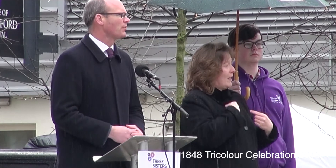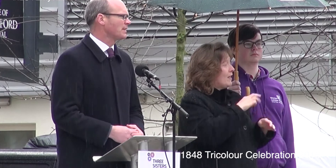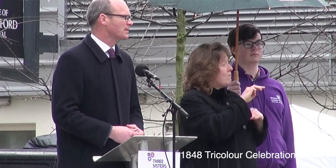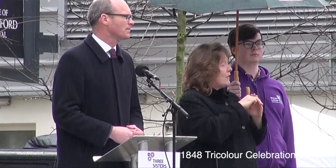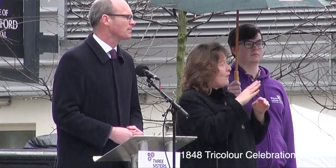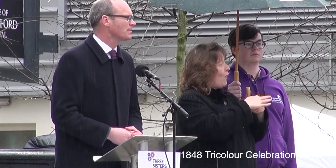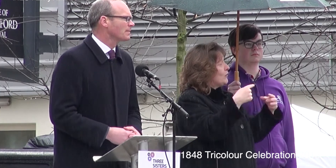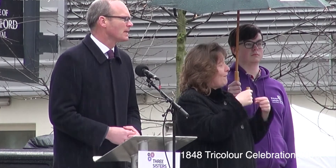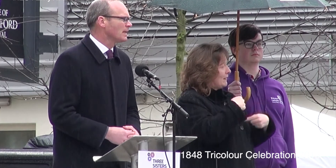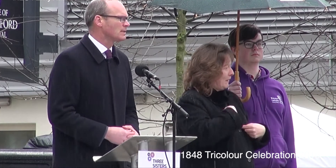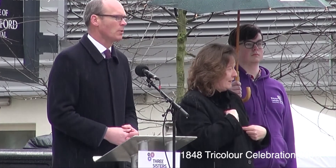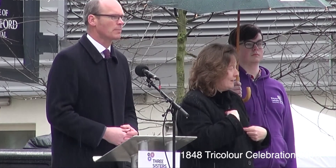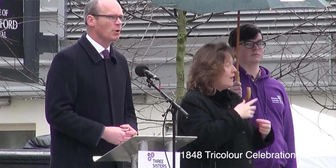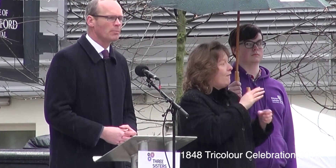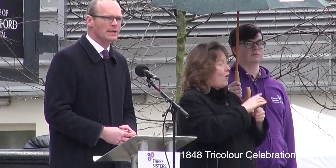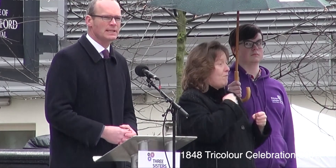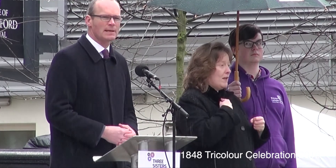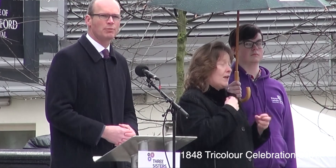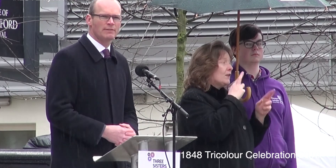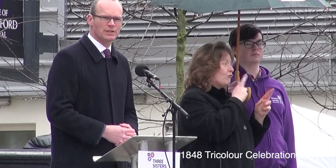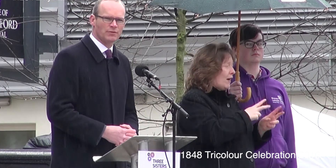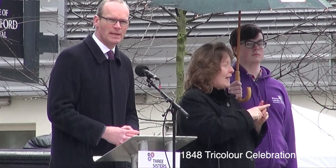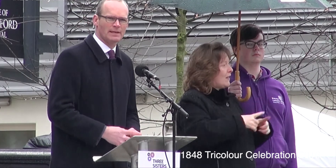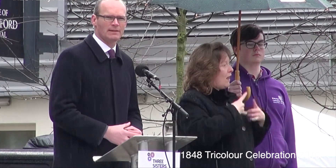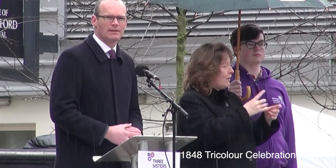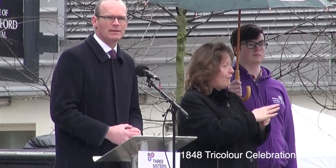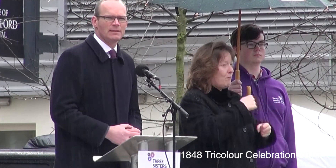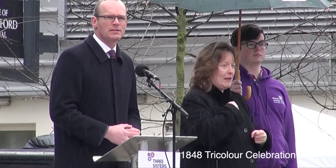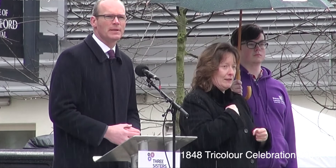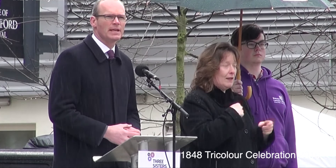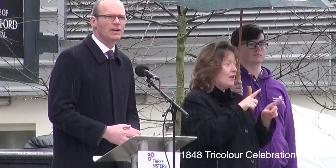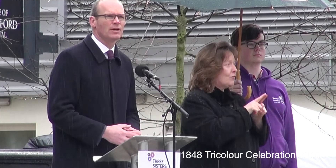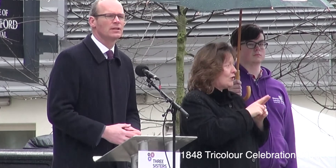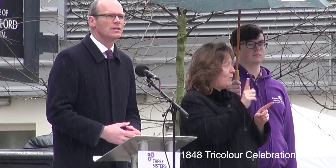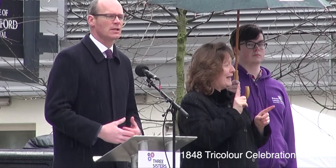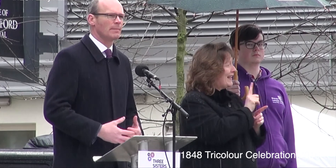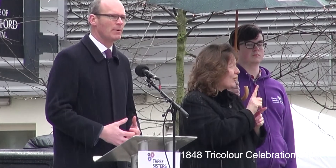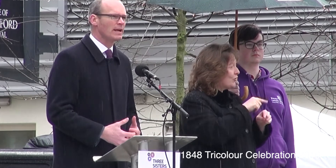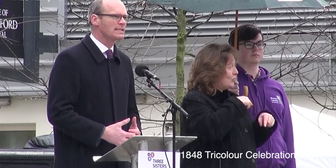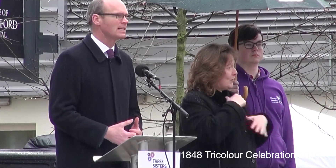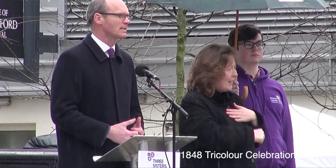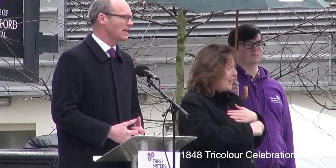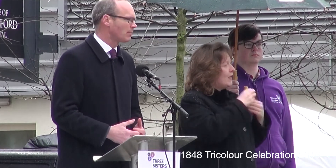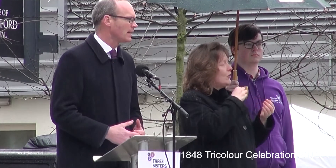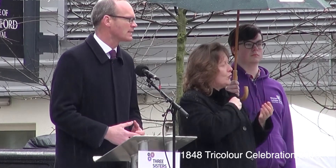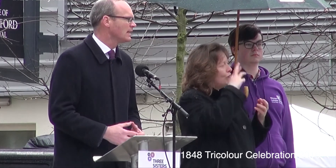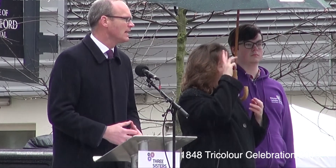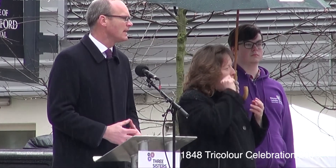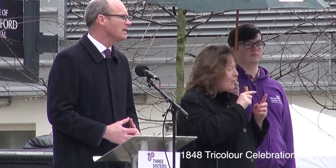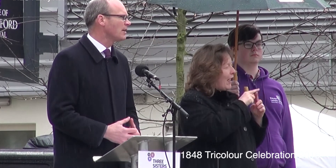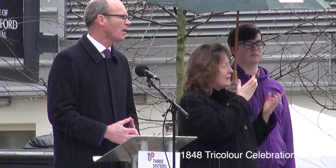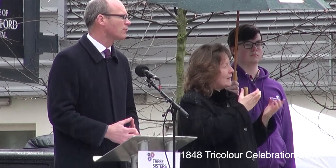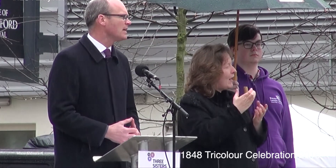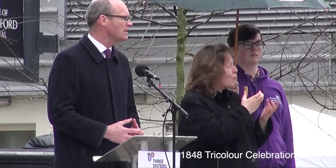for Defence, it is both appropriate and a privilege for me to be here to commemorate and to celebrate